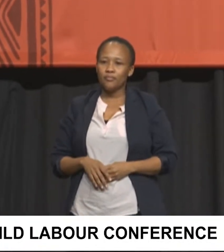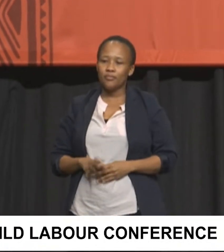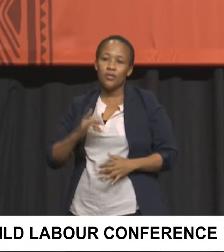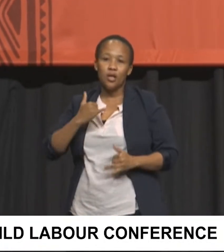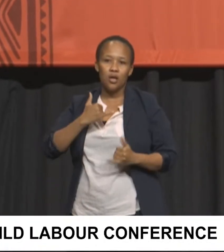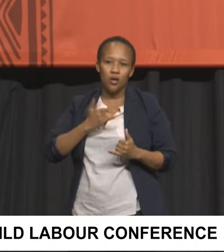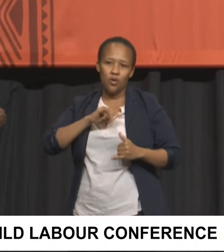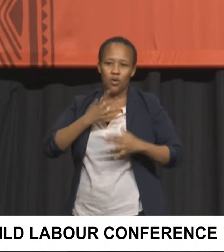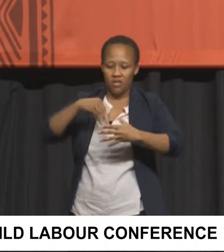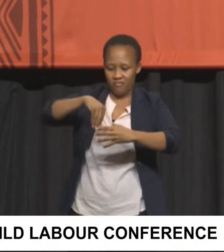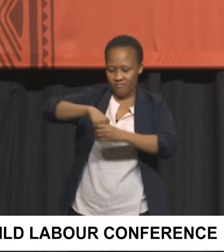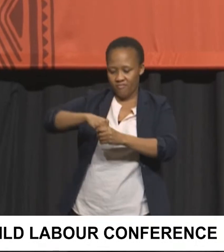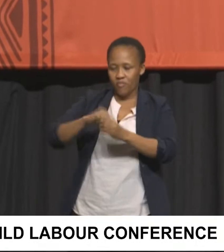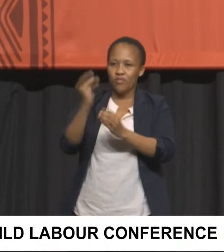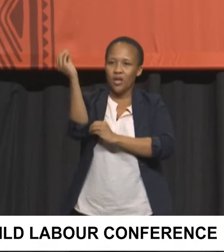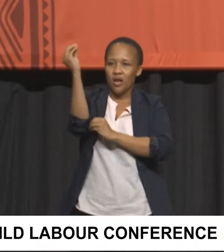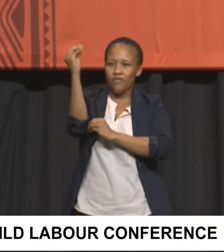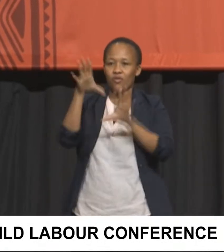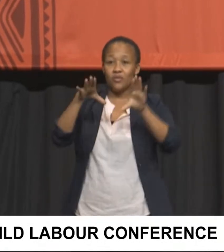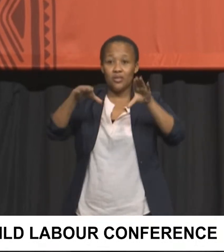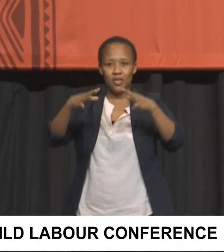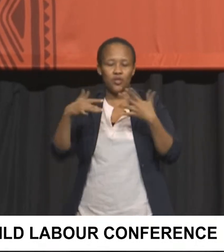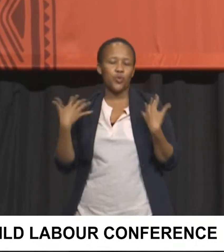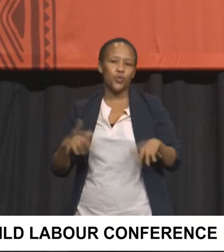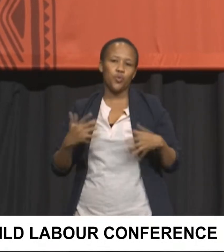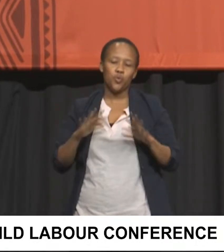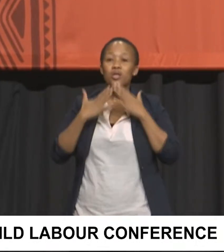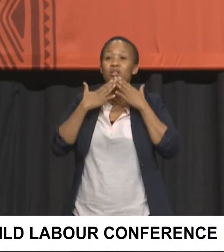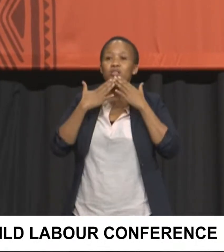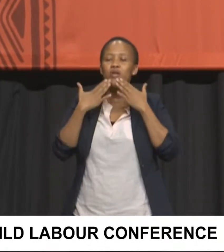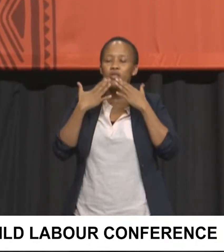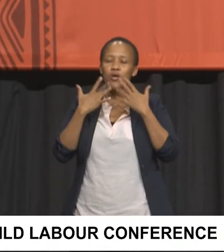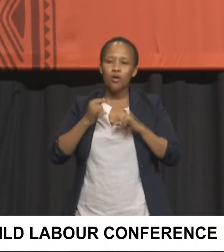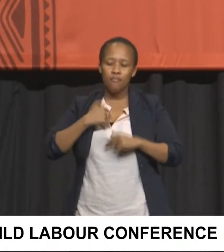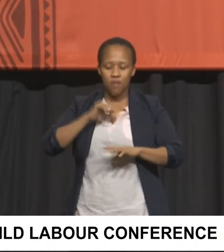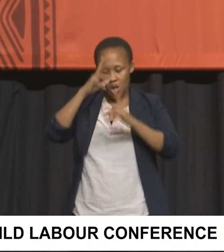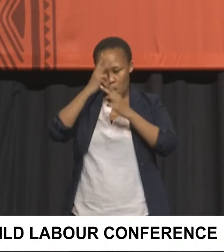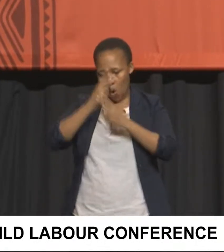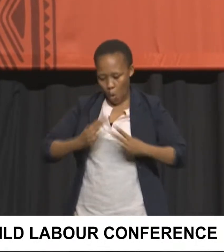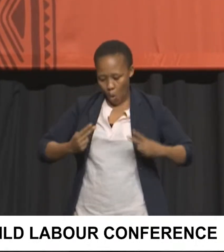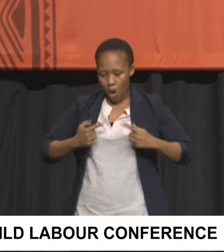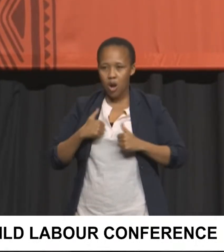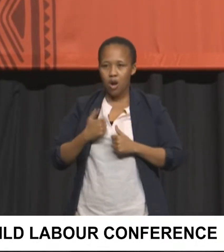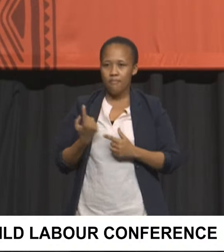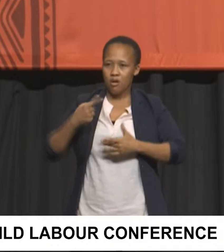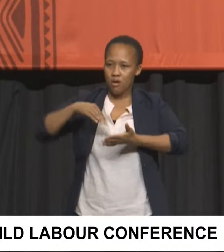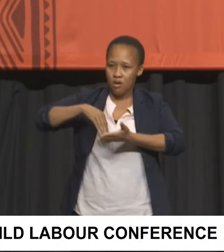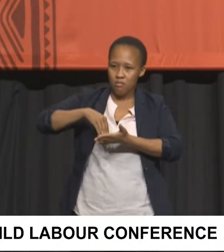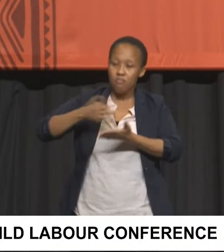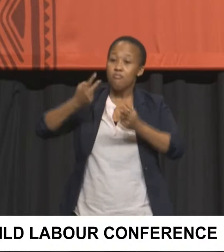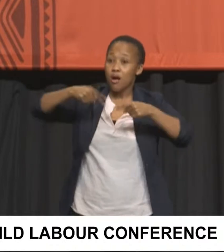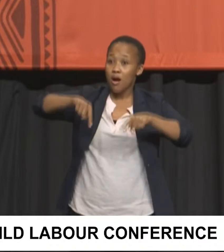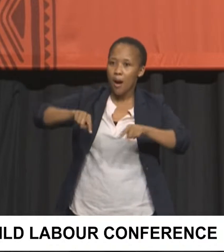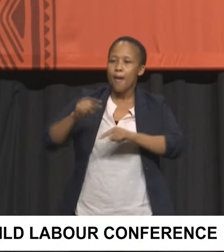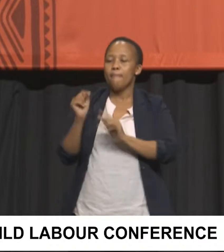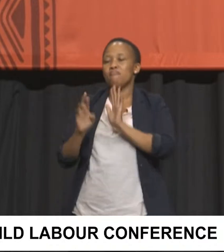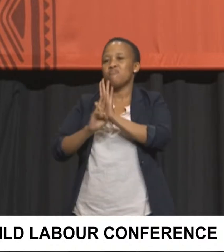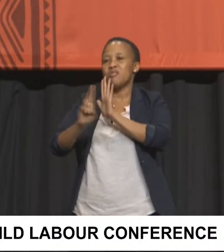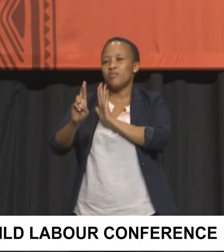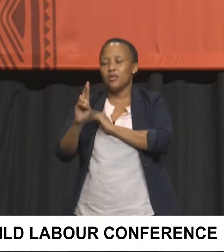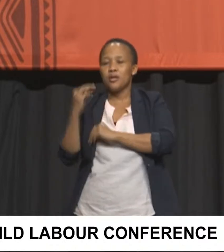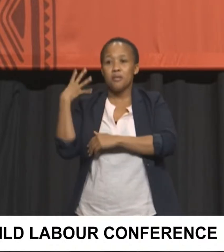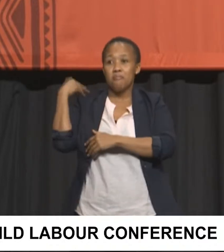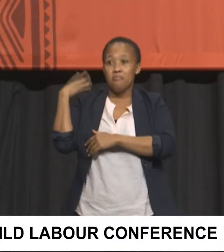this afternoon session rather. So thank you very much. It is indeed a great honor for me on behalf of the Minister of Social Development, who is also